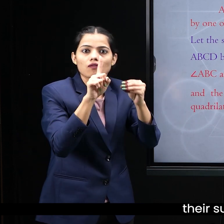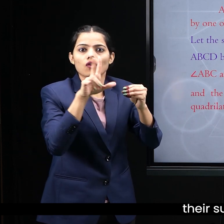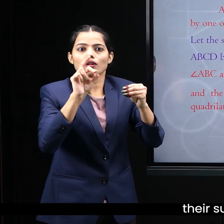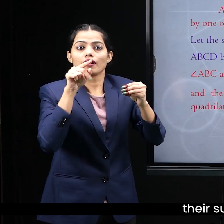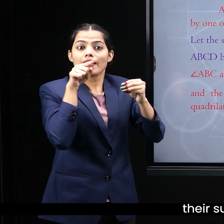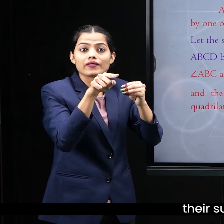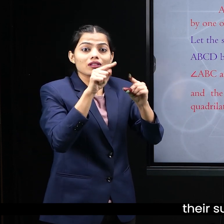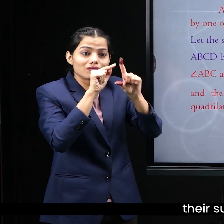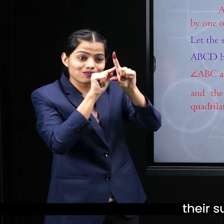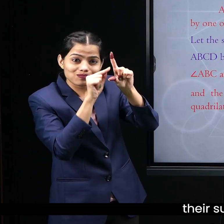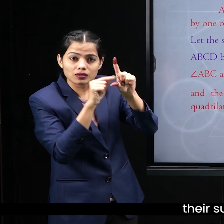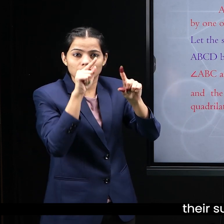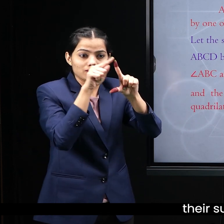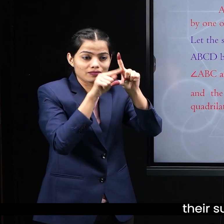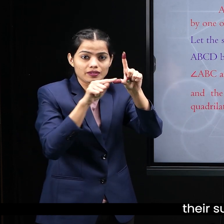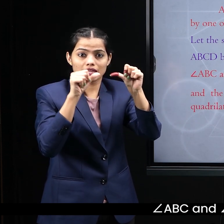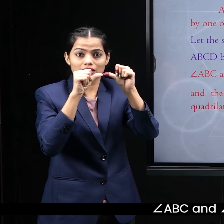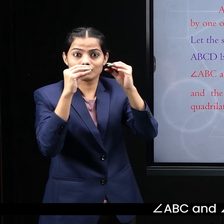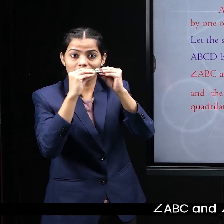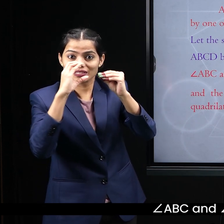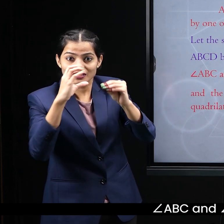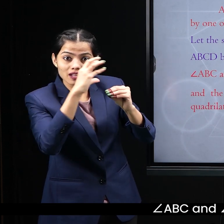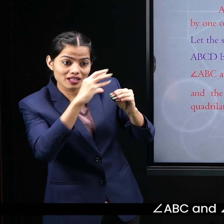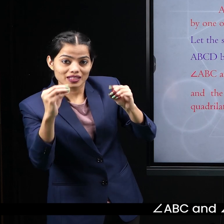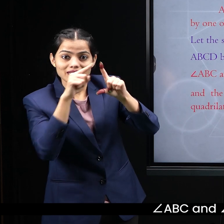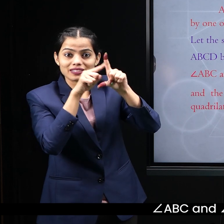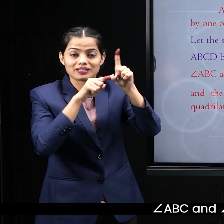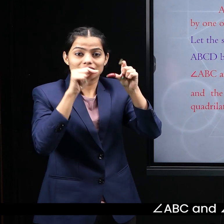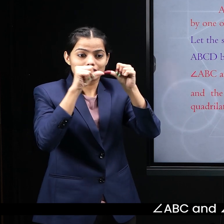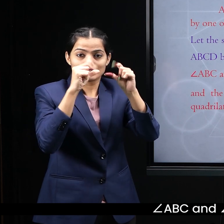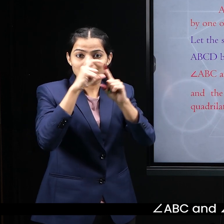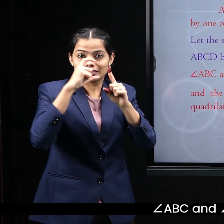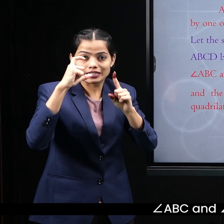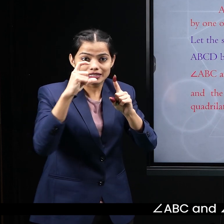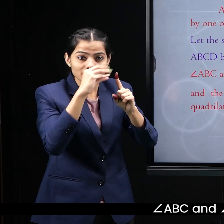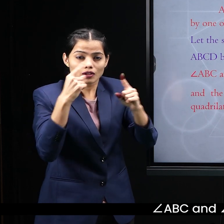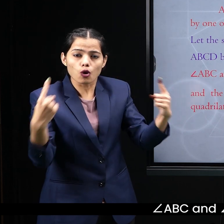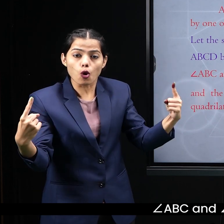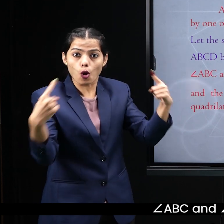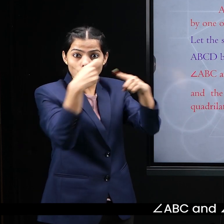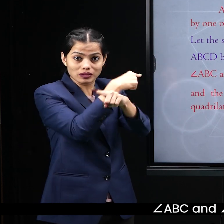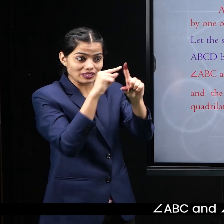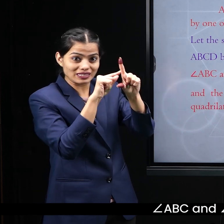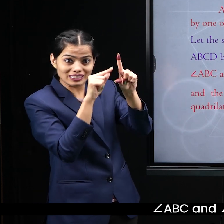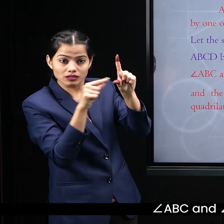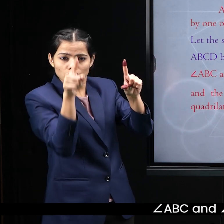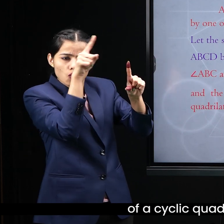degrees and the angles angle ABC and angle ADC are the opposite angles of